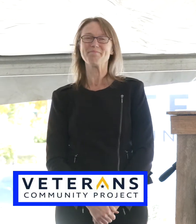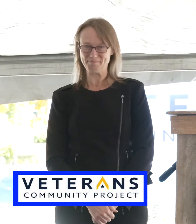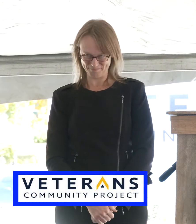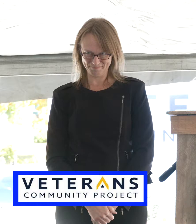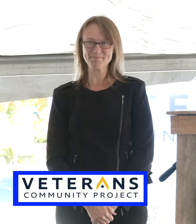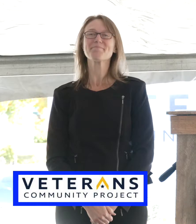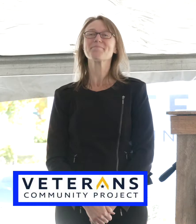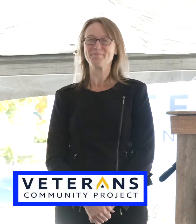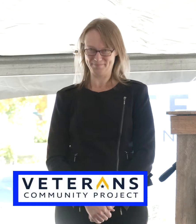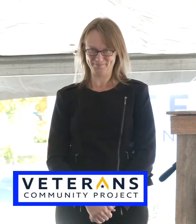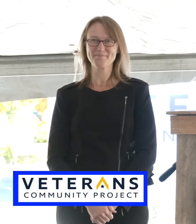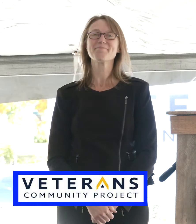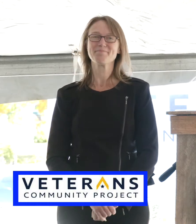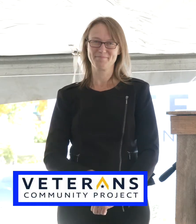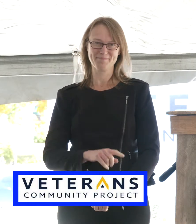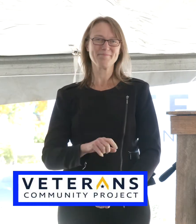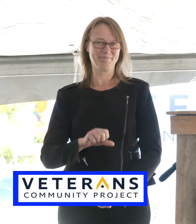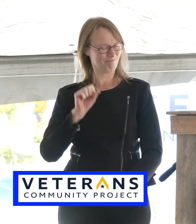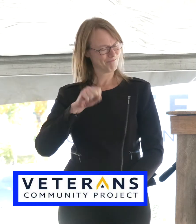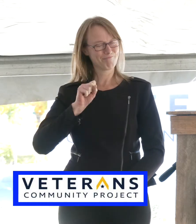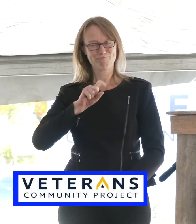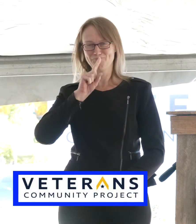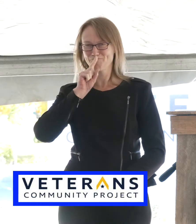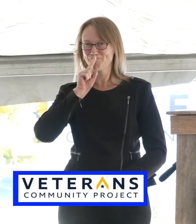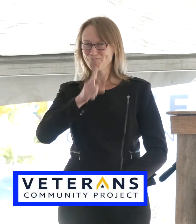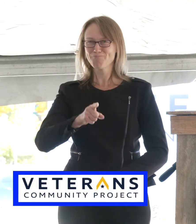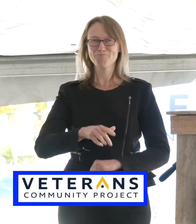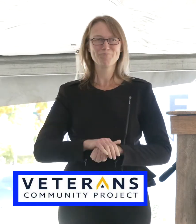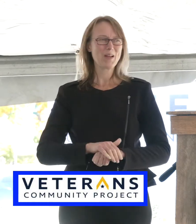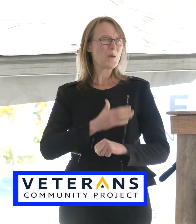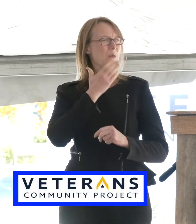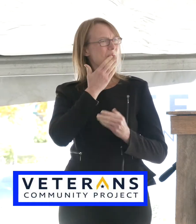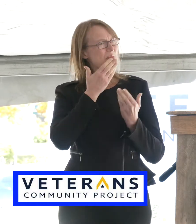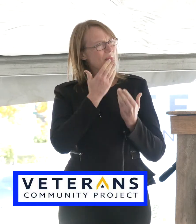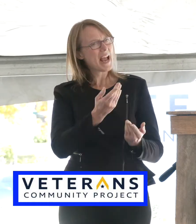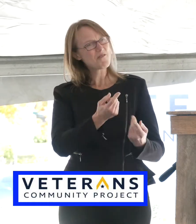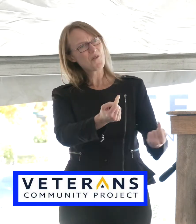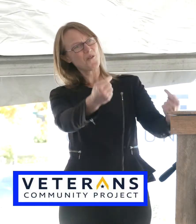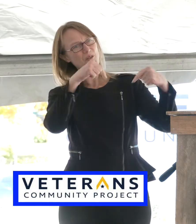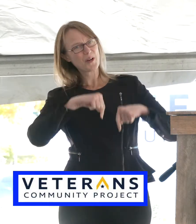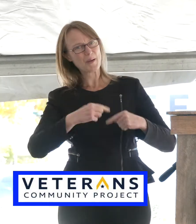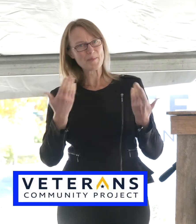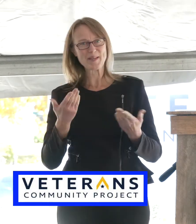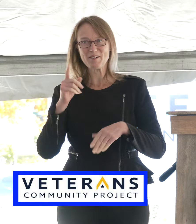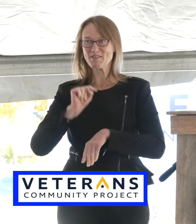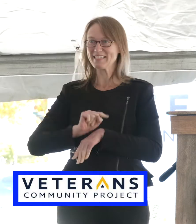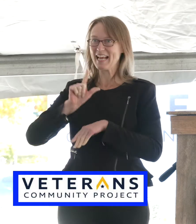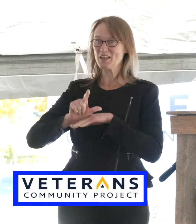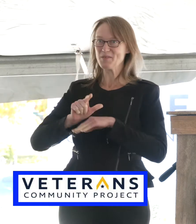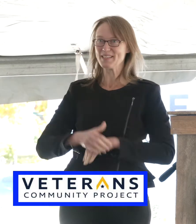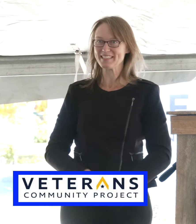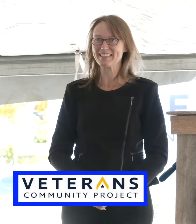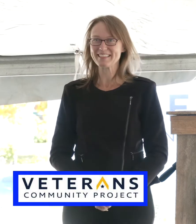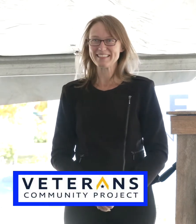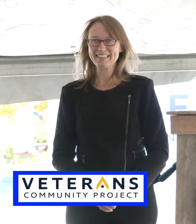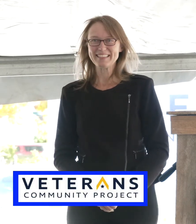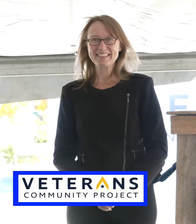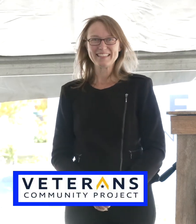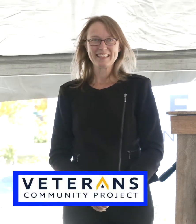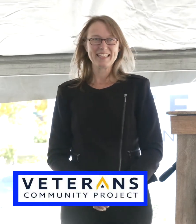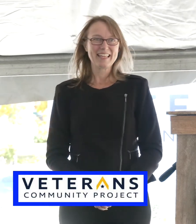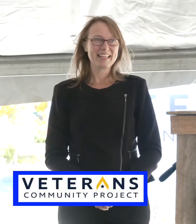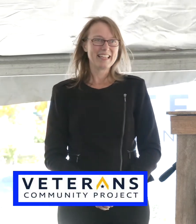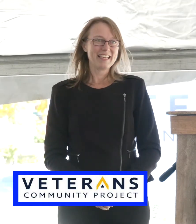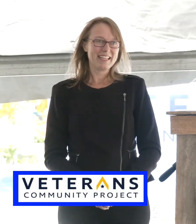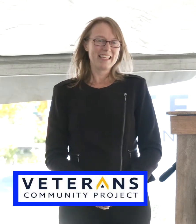Absolutely. And I just have to say thank you so much for coming over here to St. Louis. This is the